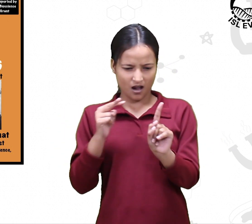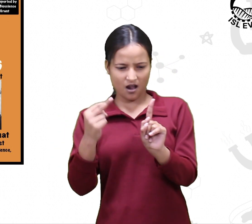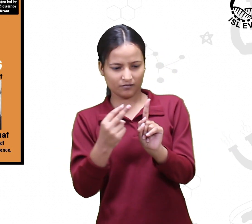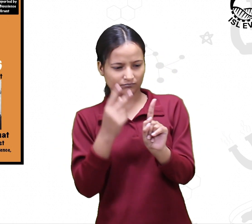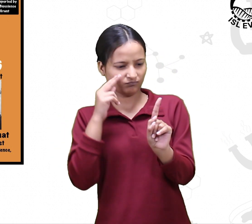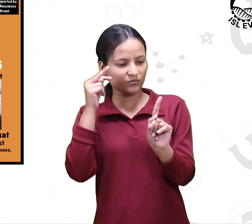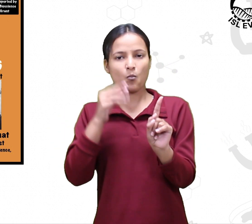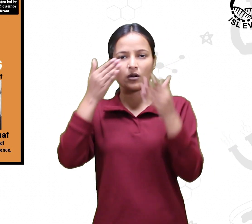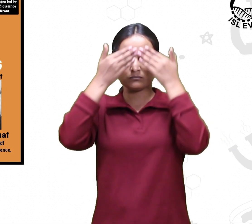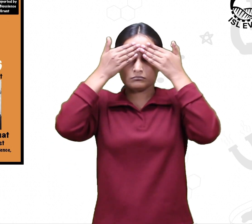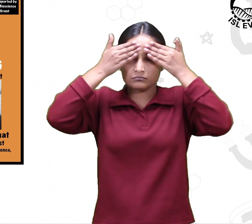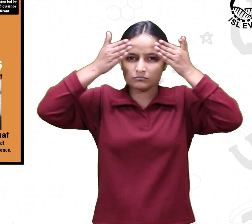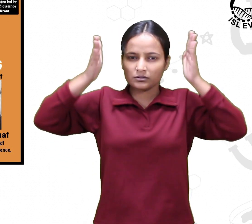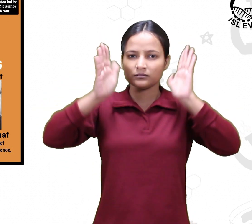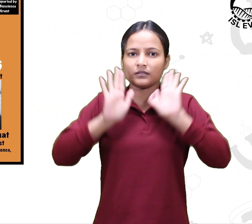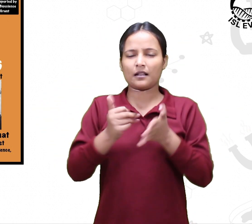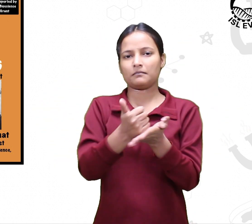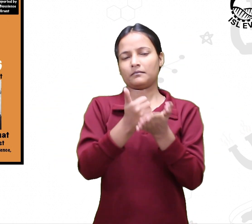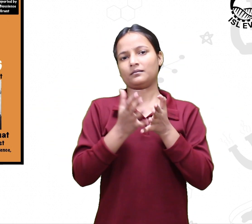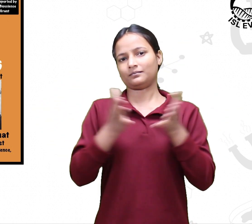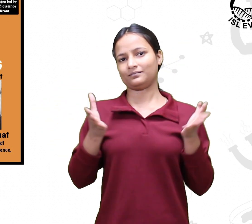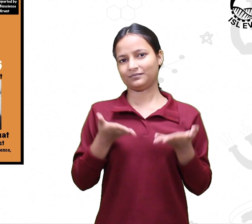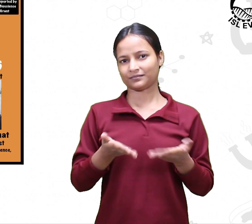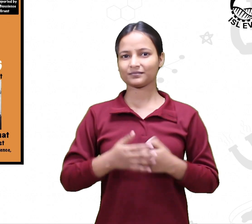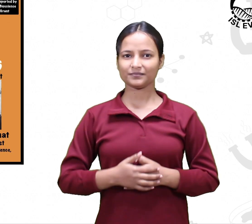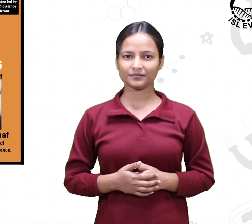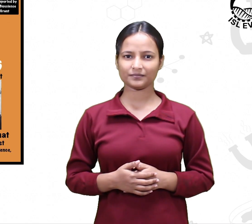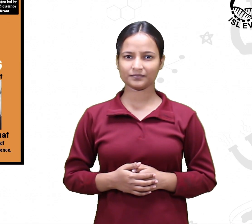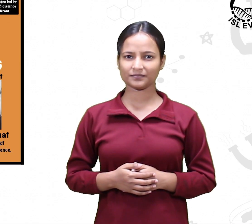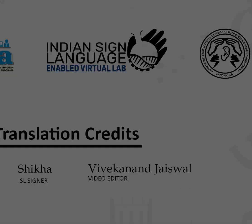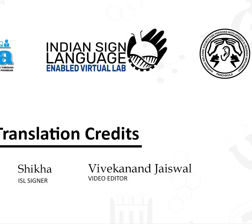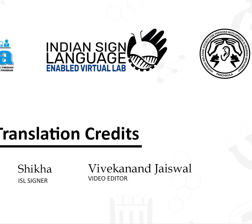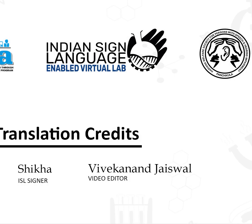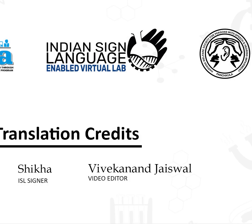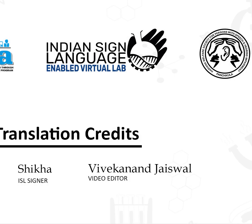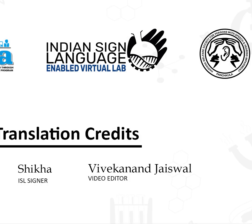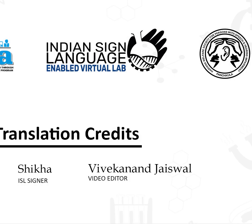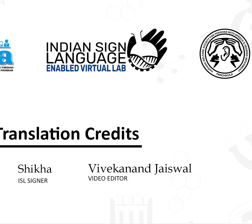of organs and tissues. So it was, like I said, as unmedical a problem as possible.